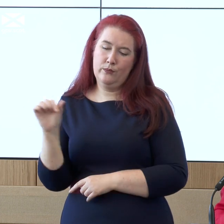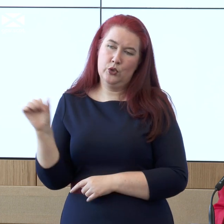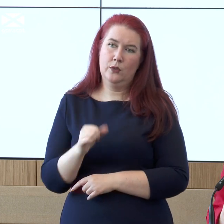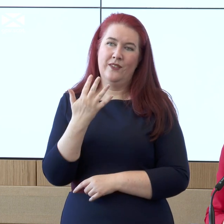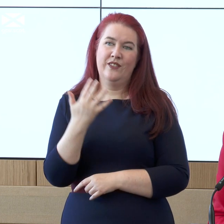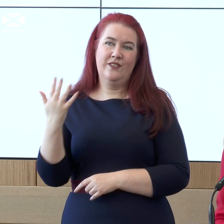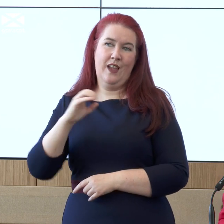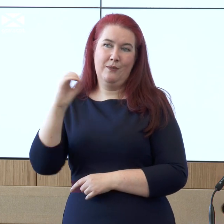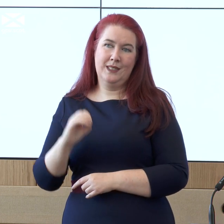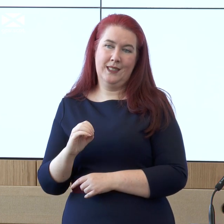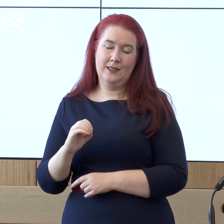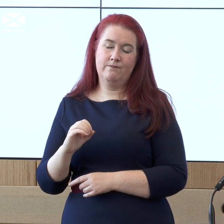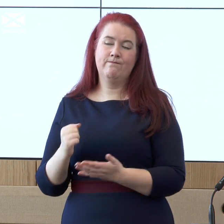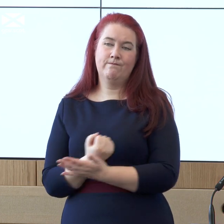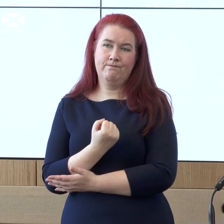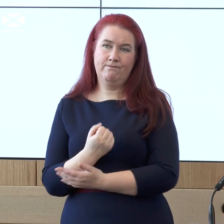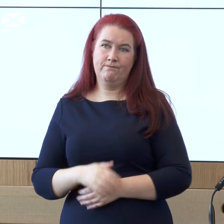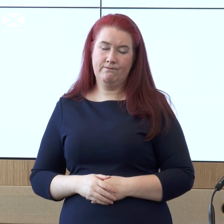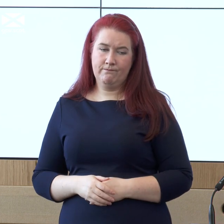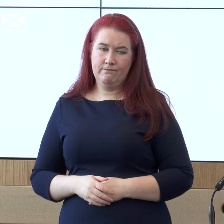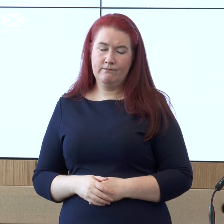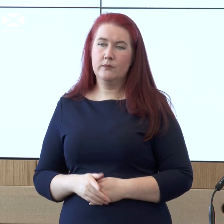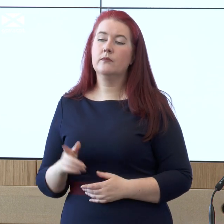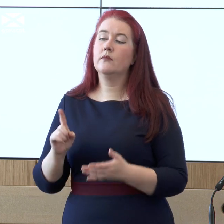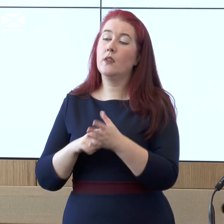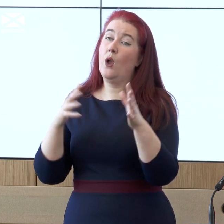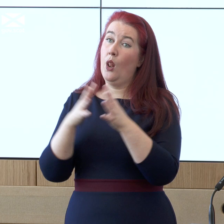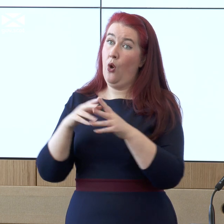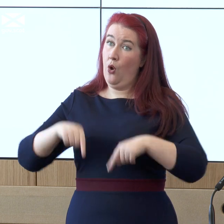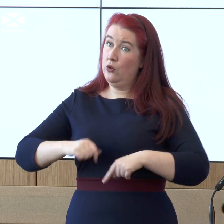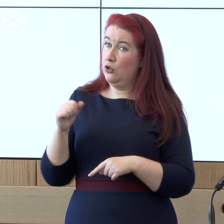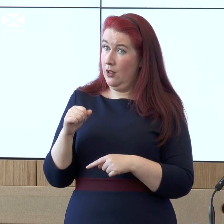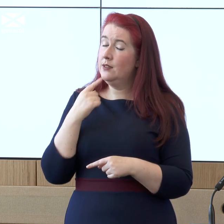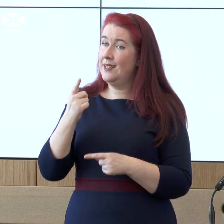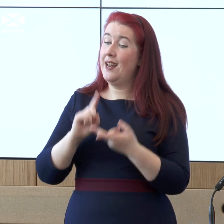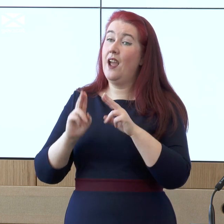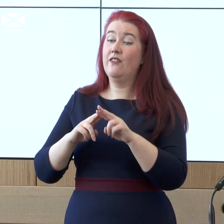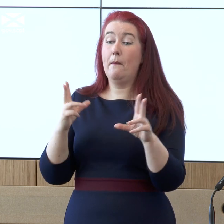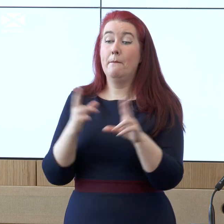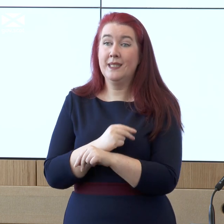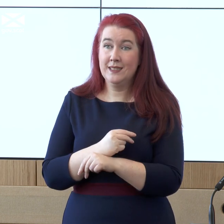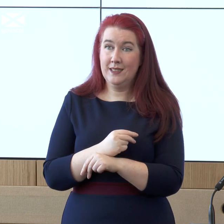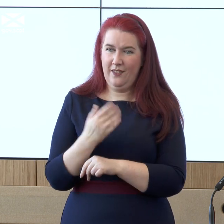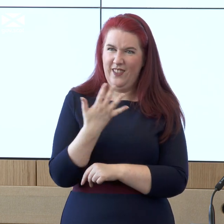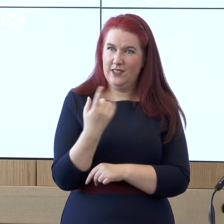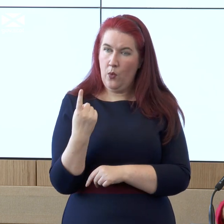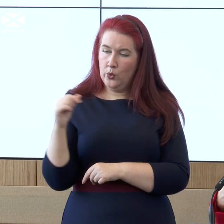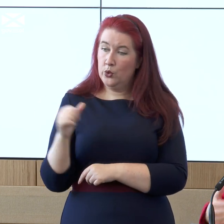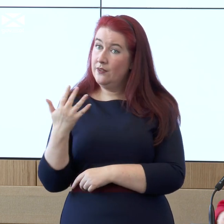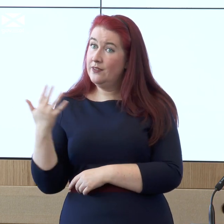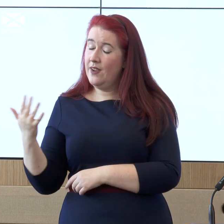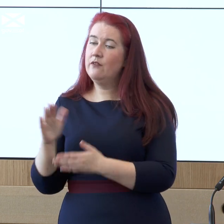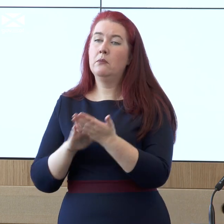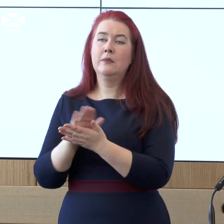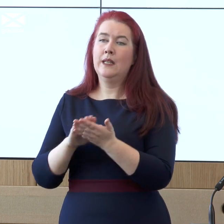be 55% lower. The law in Scotland stipulates that if we miss any annual targets, we must